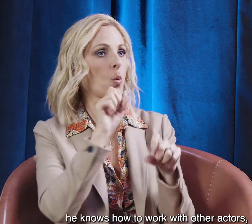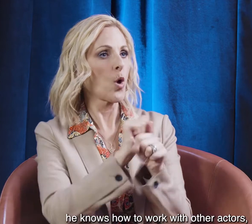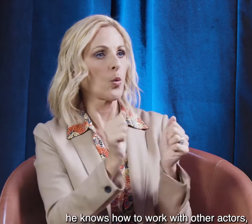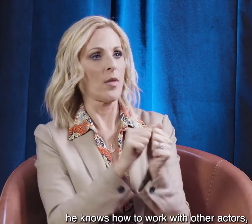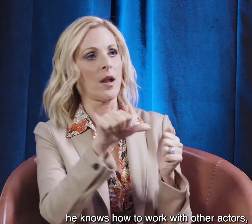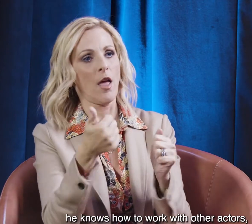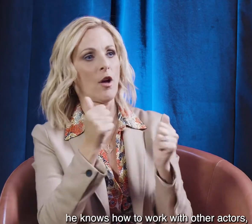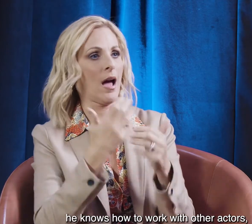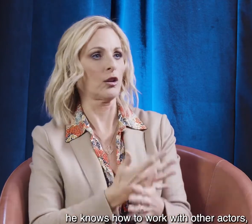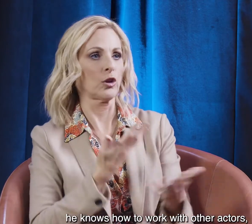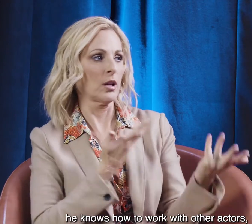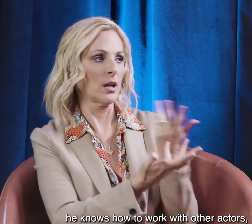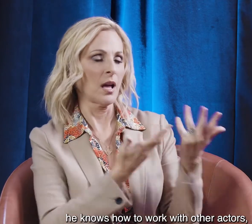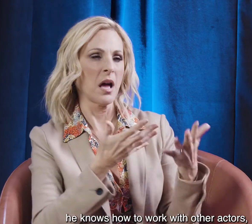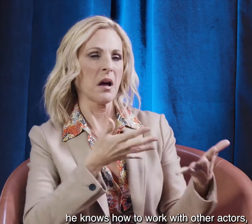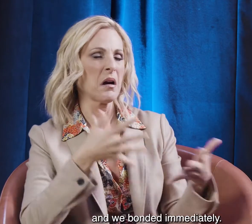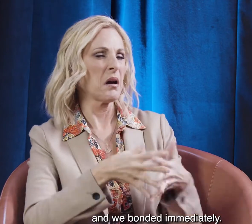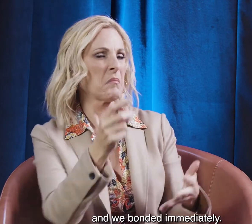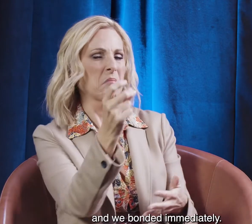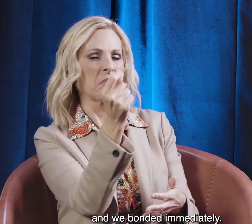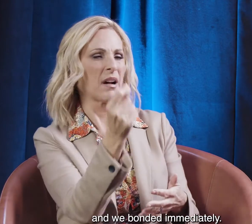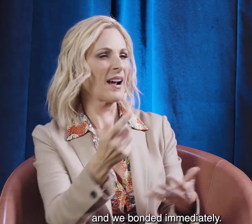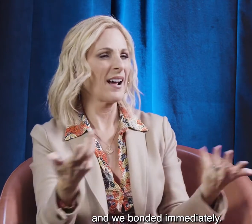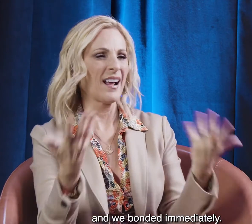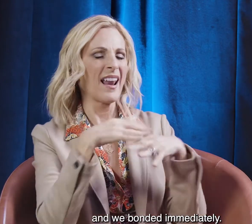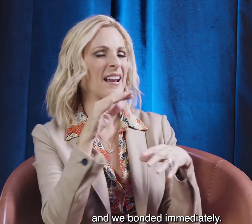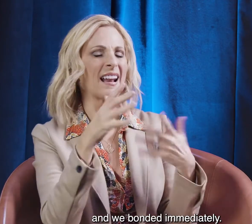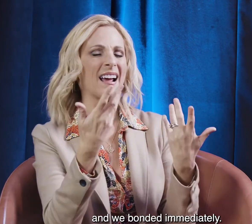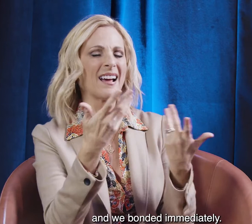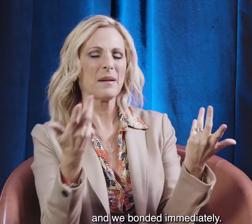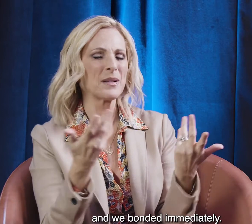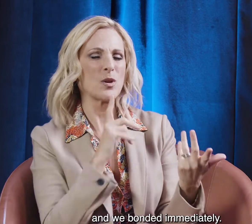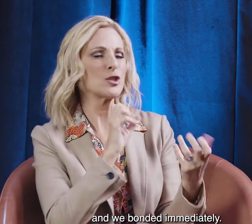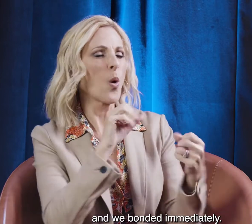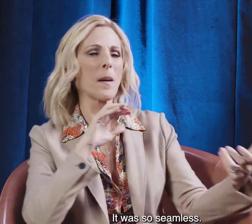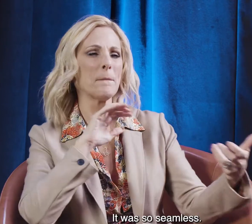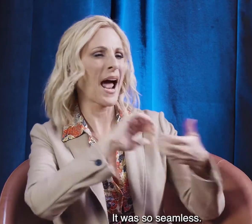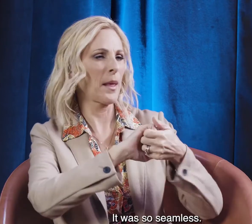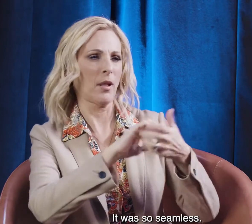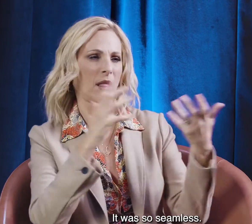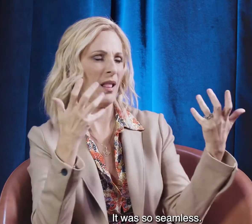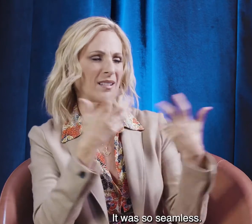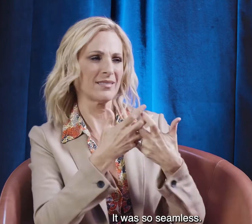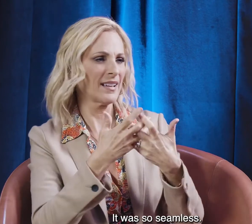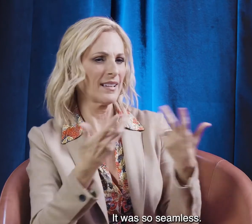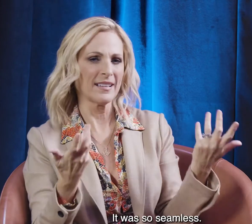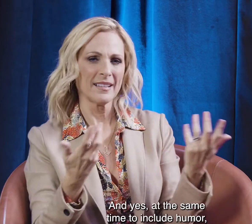how to work with other actors. And we bonded immediately. It was so seamless.